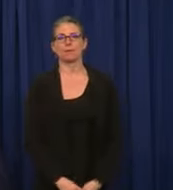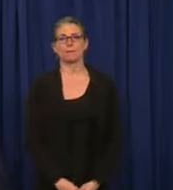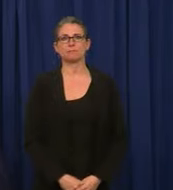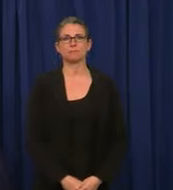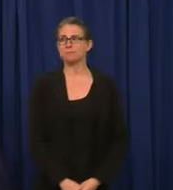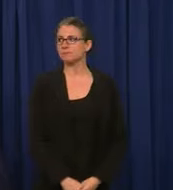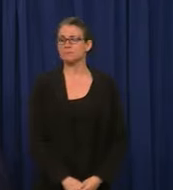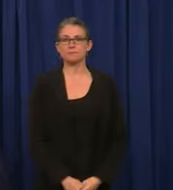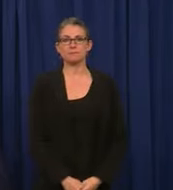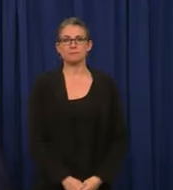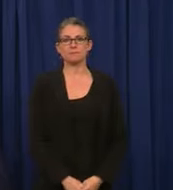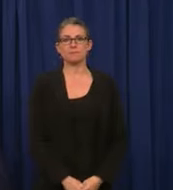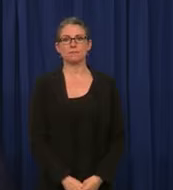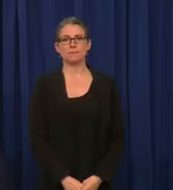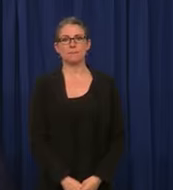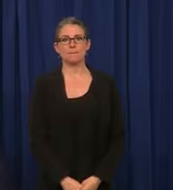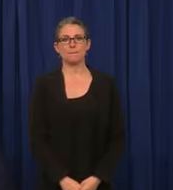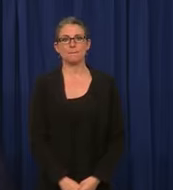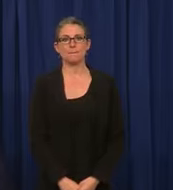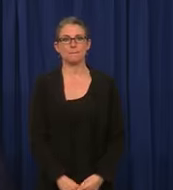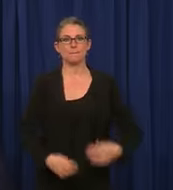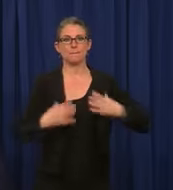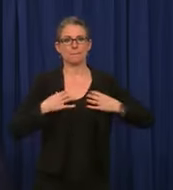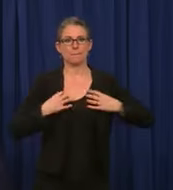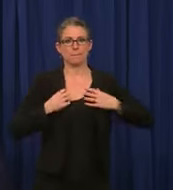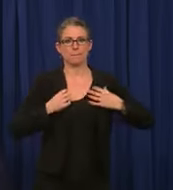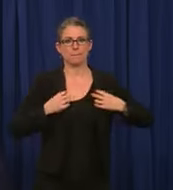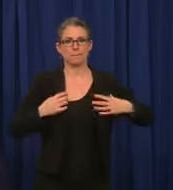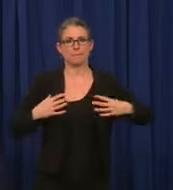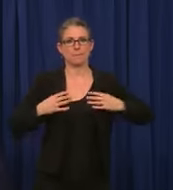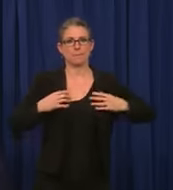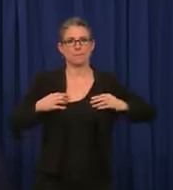This is your 1 minute warning. 1 minute warning.